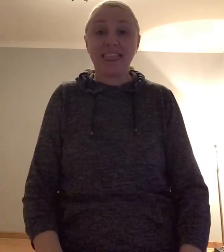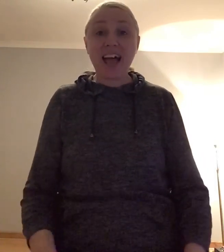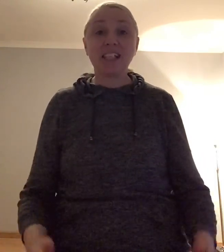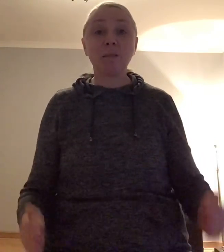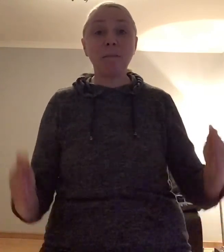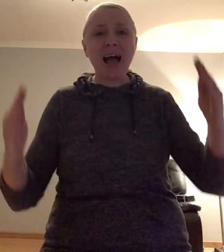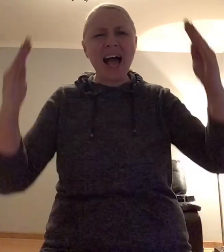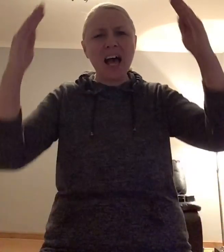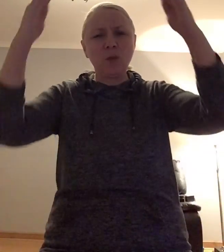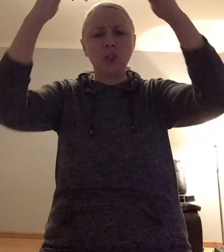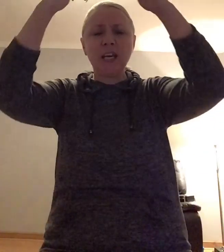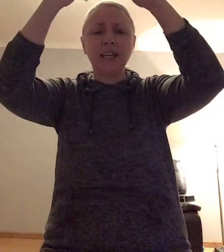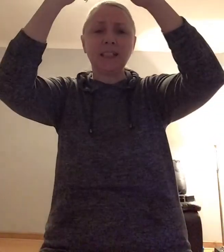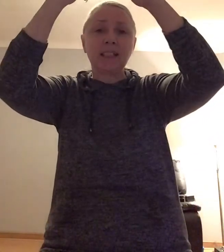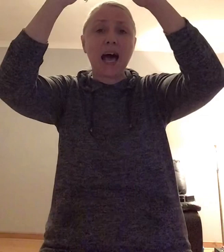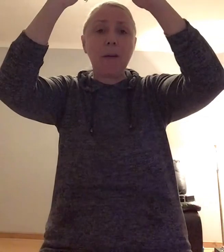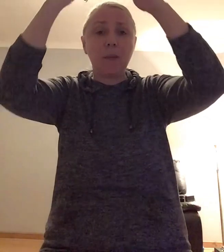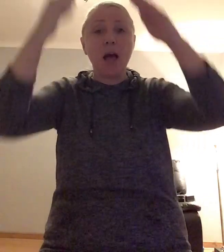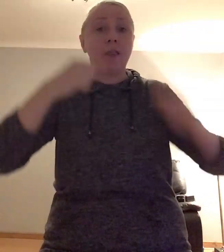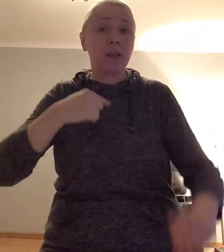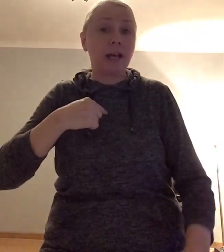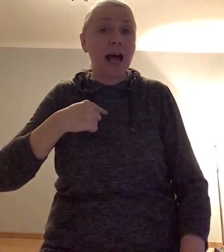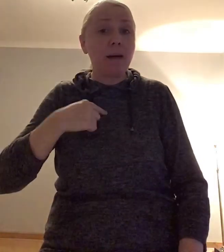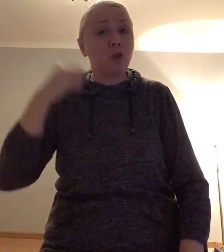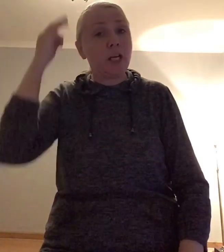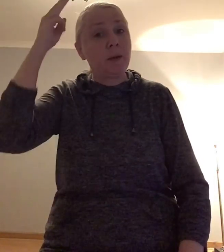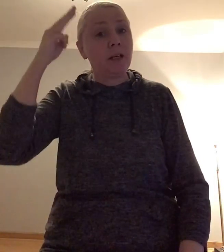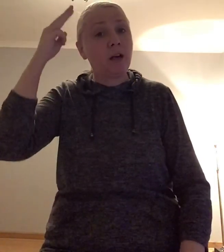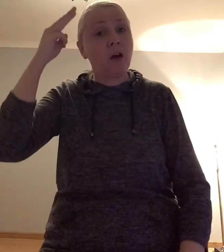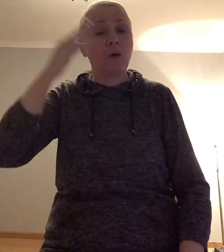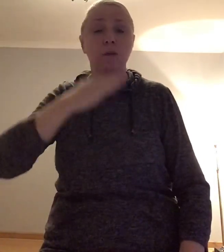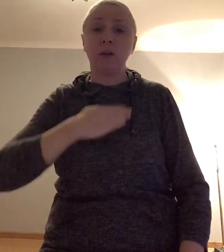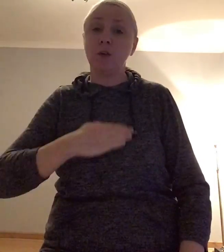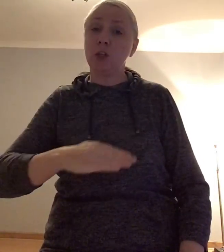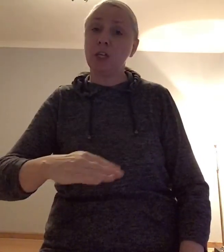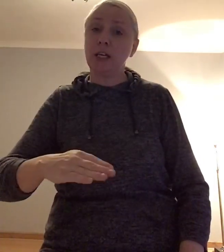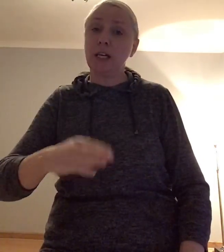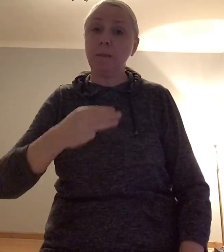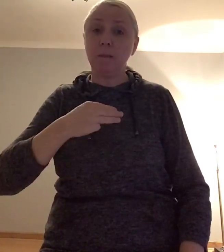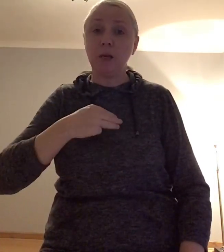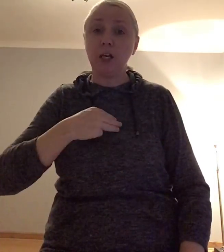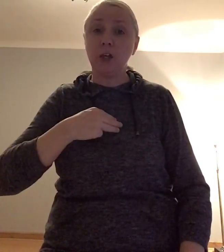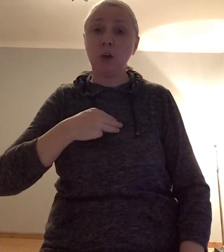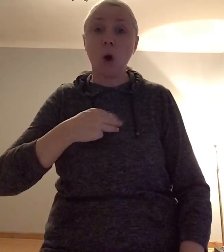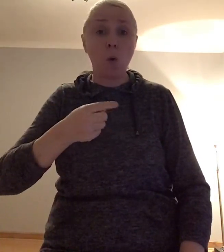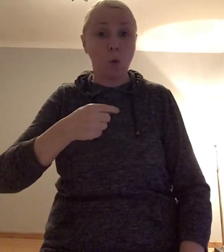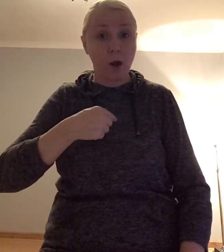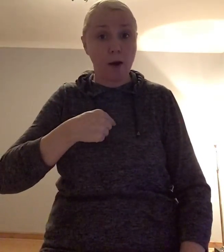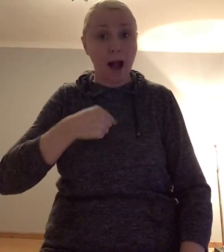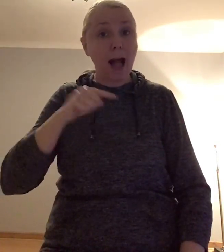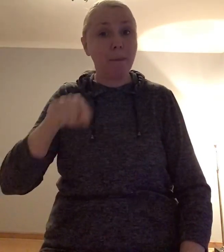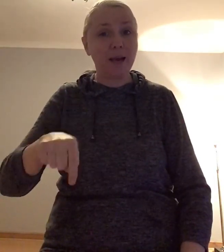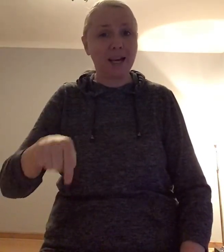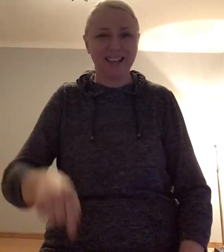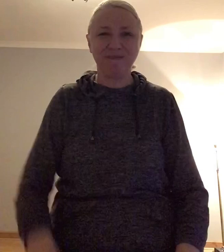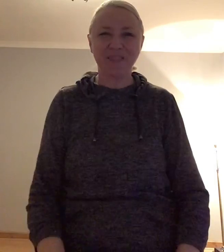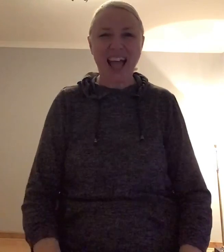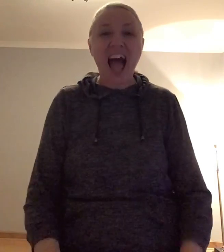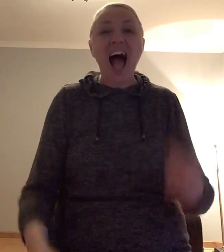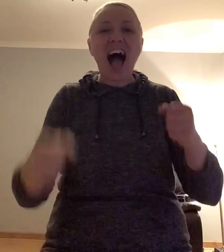There's a mountain top that I'm dreaming of. If you need me, you know where I'll be.